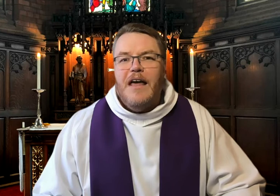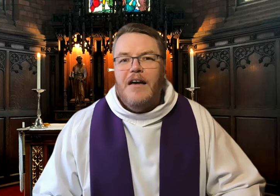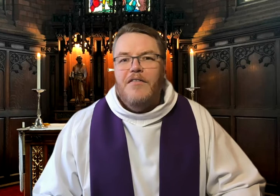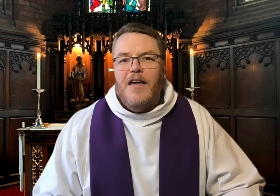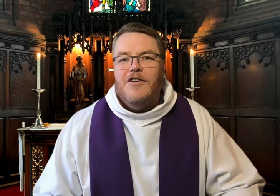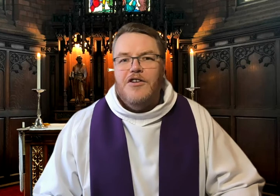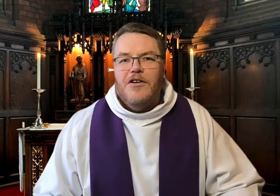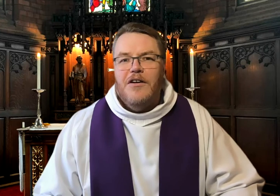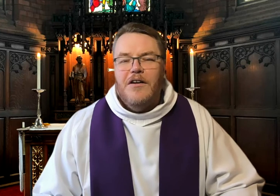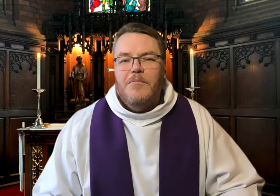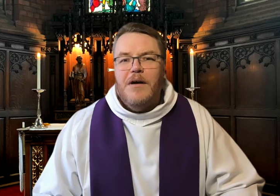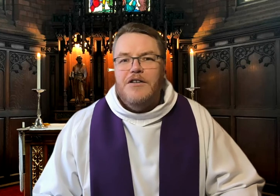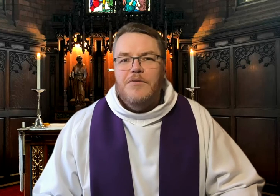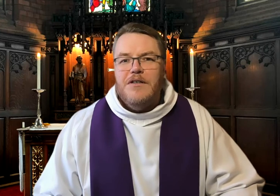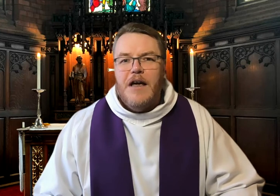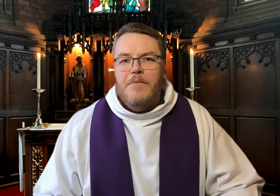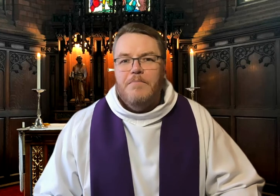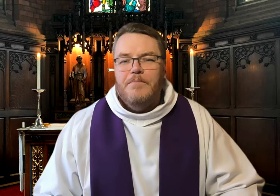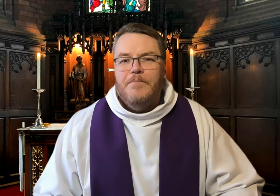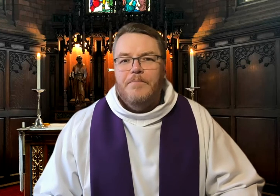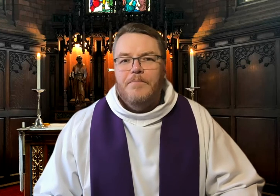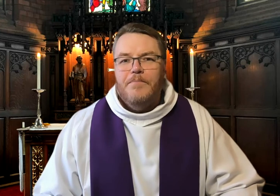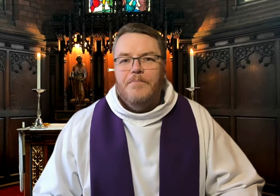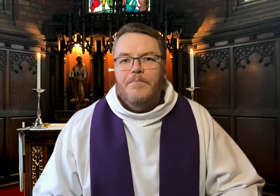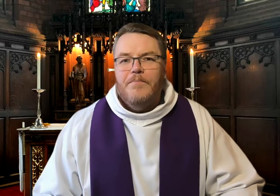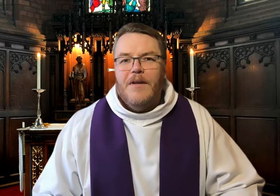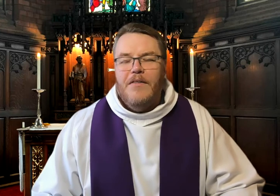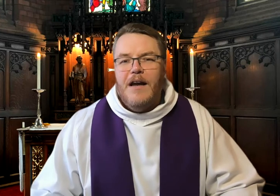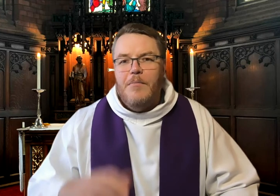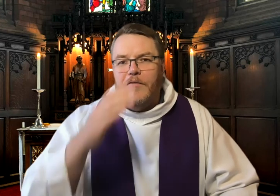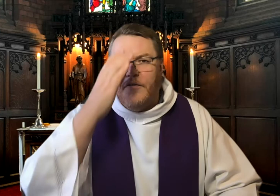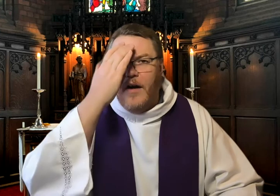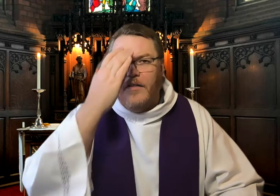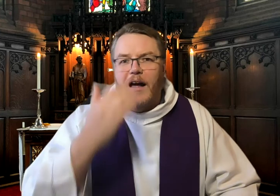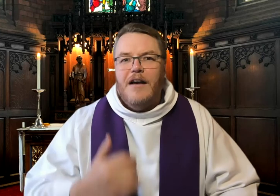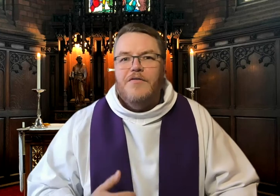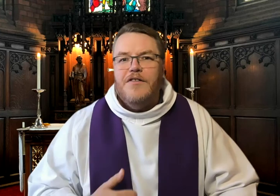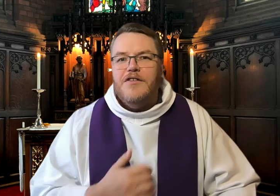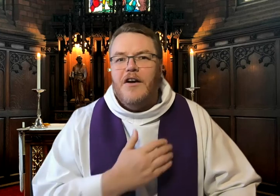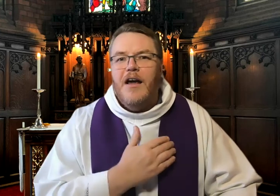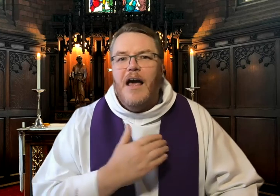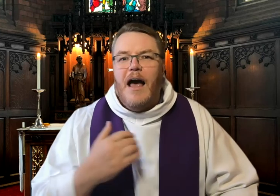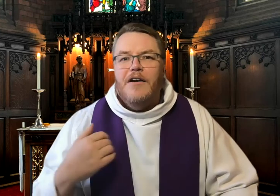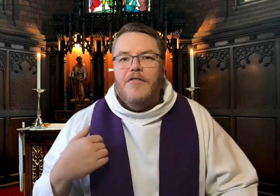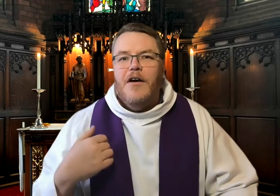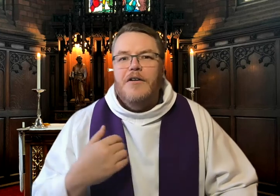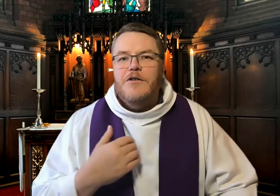in their turn may do the same. In the name of the Father, and of the Son, and of the Holy